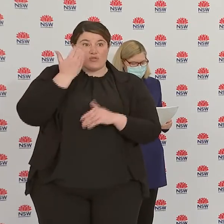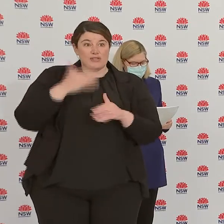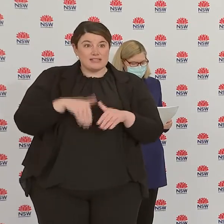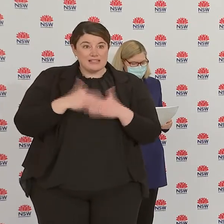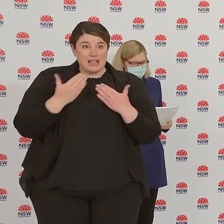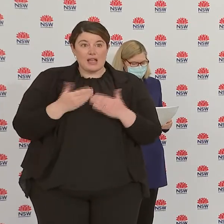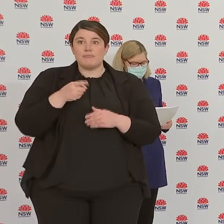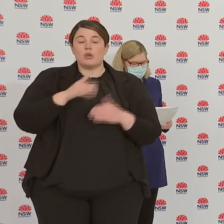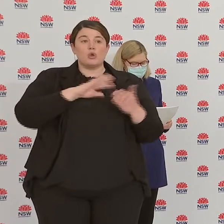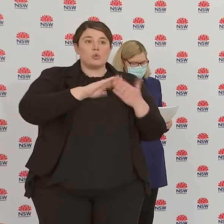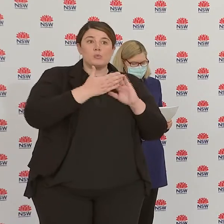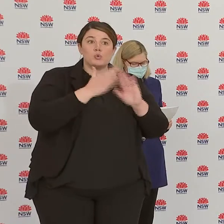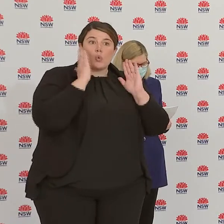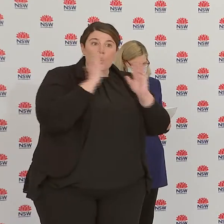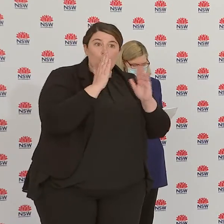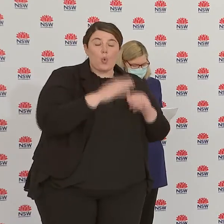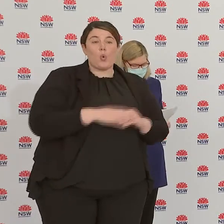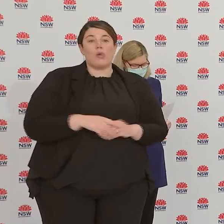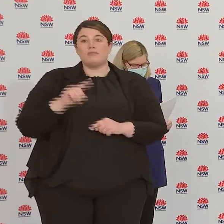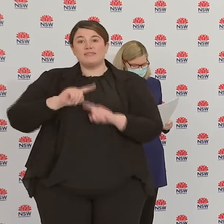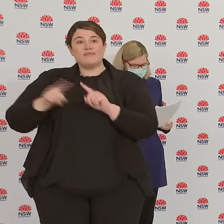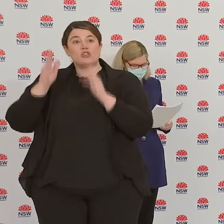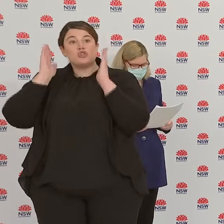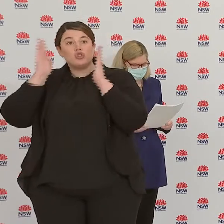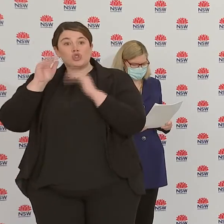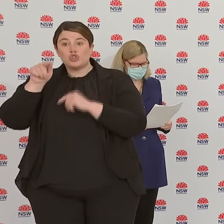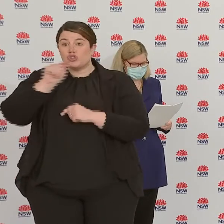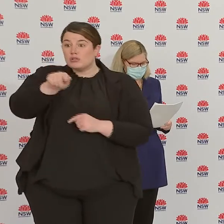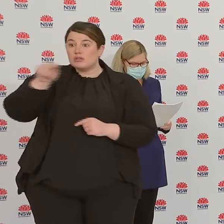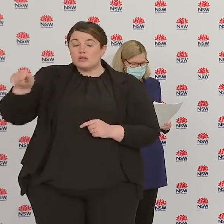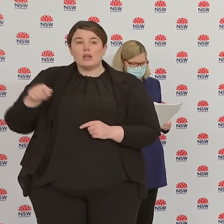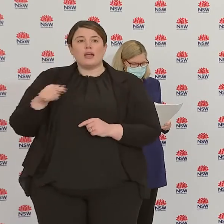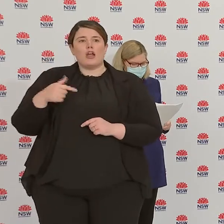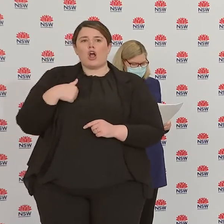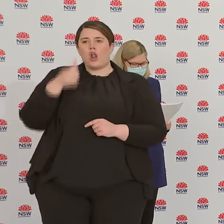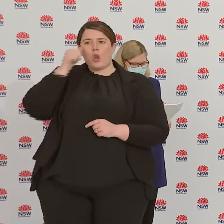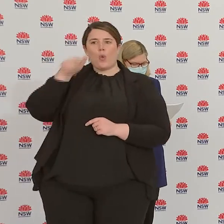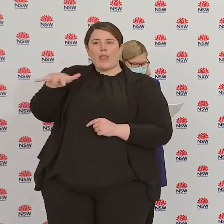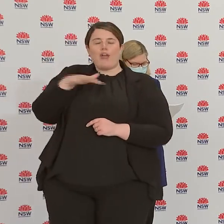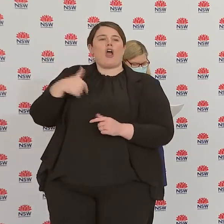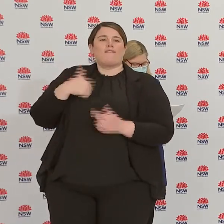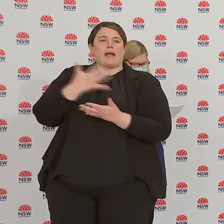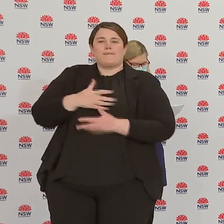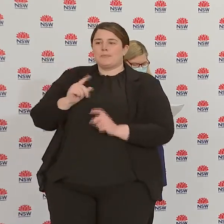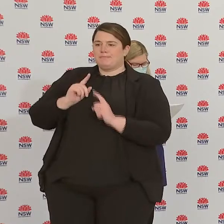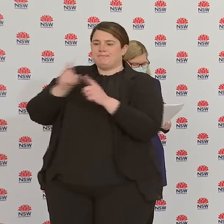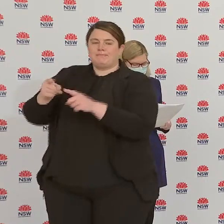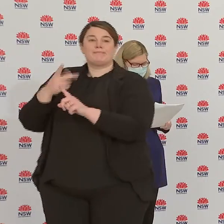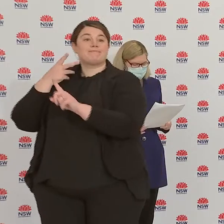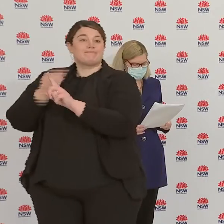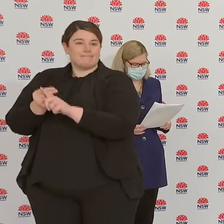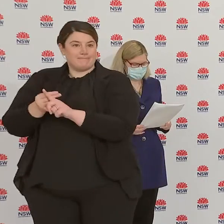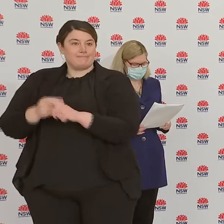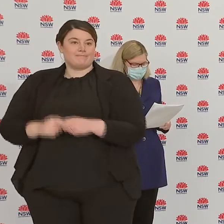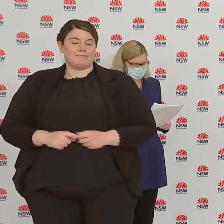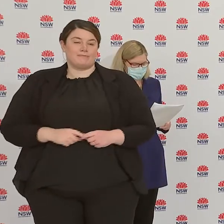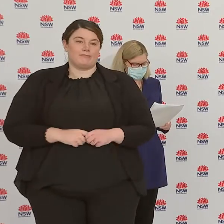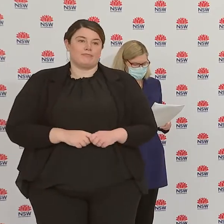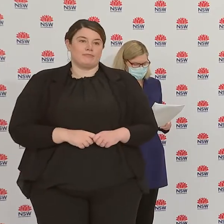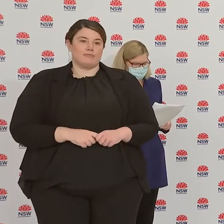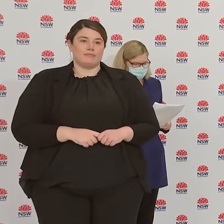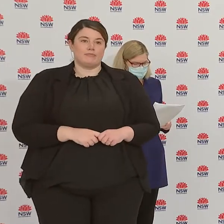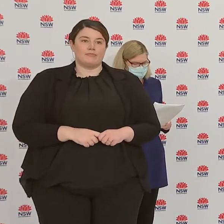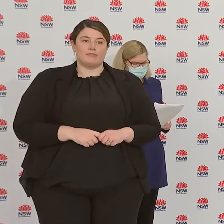community halls, in places of worship, places where people feel comfortable. And of course, as I announced a few days